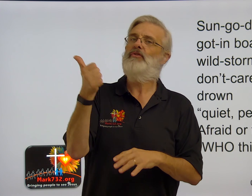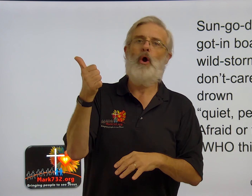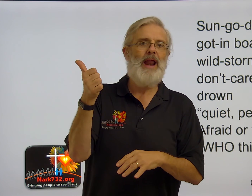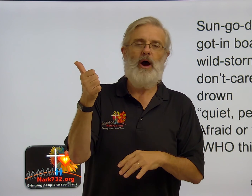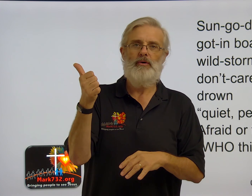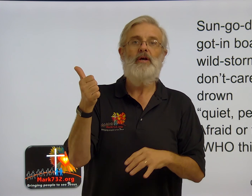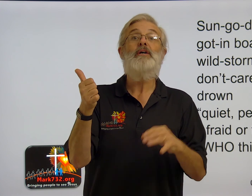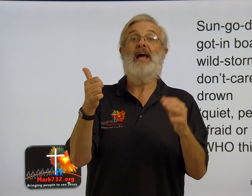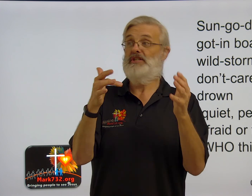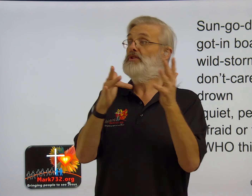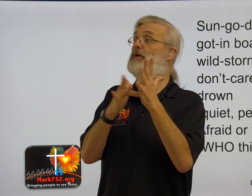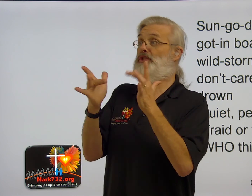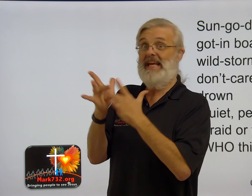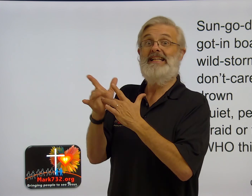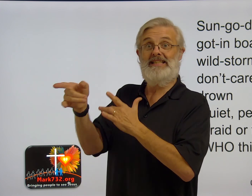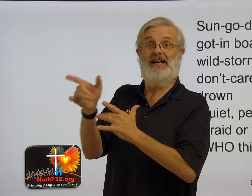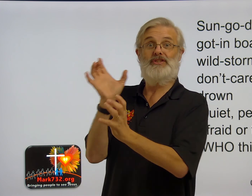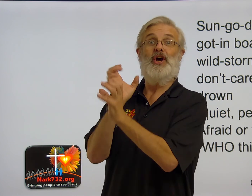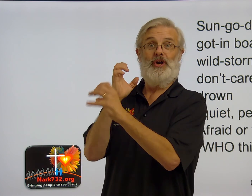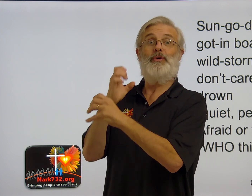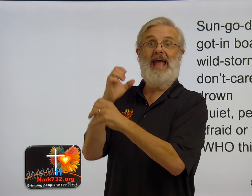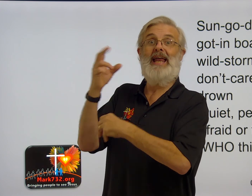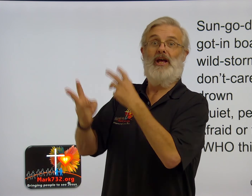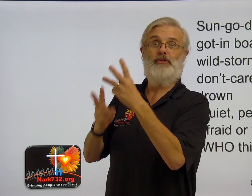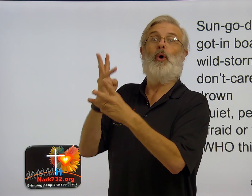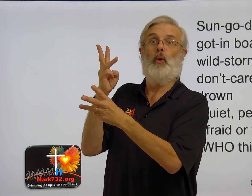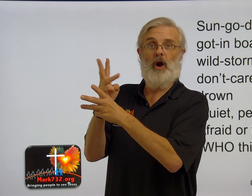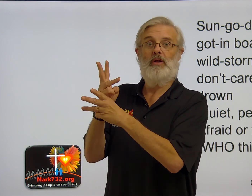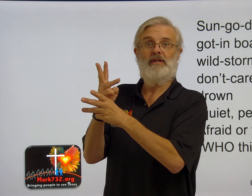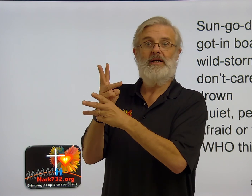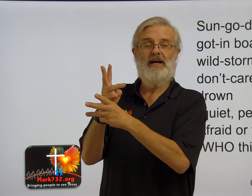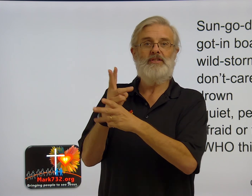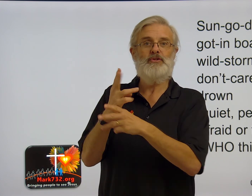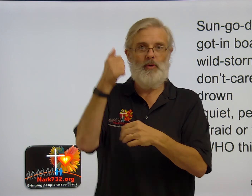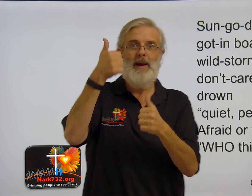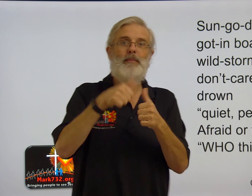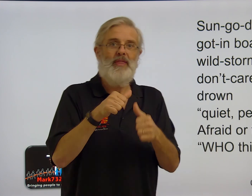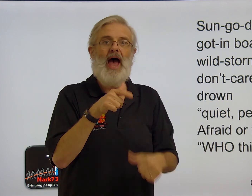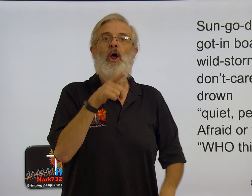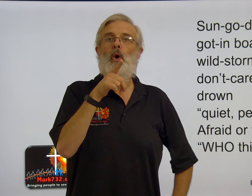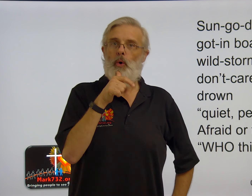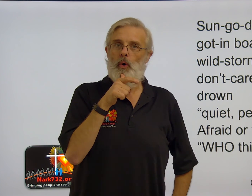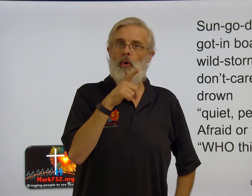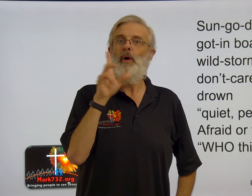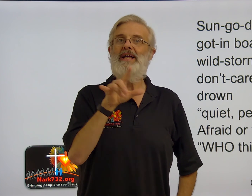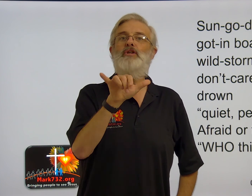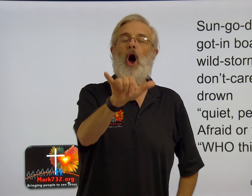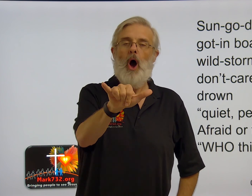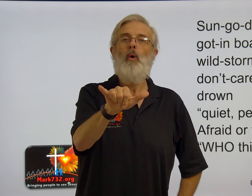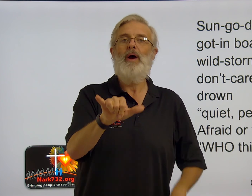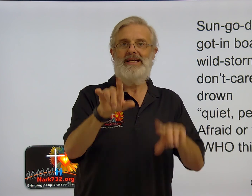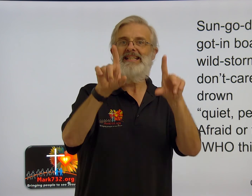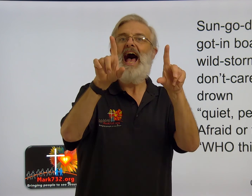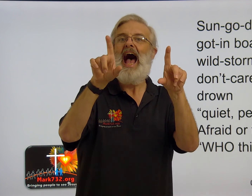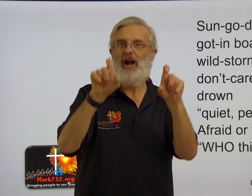out. And just Jesus created the world. And so remember that. who is always a